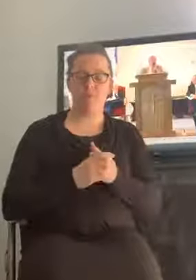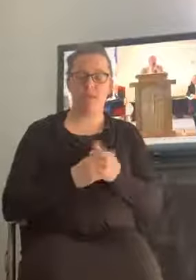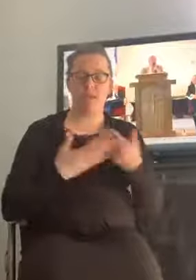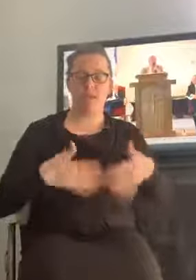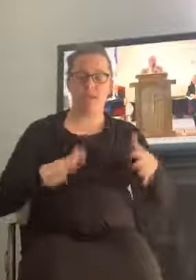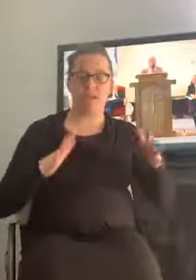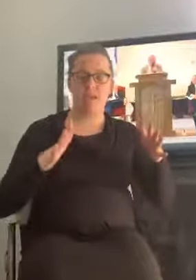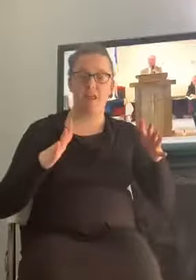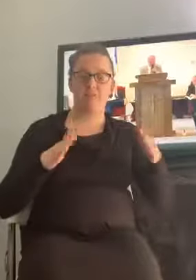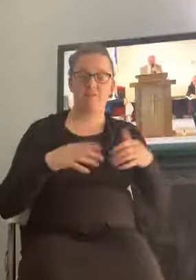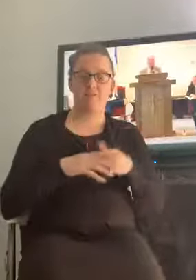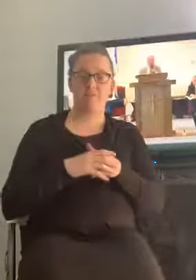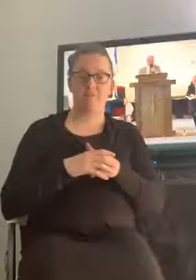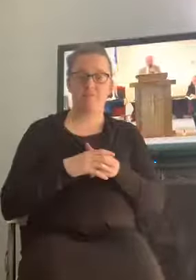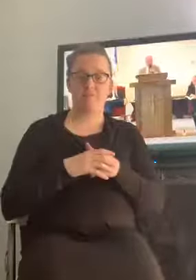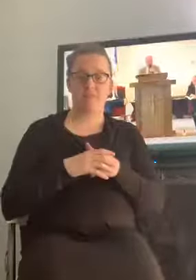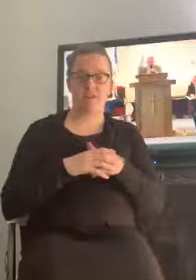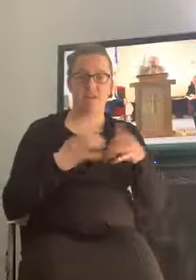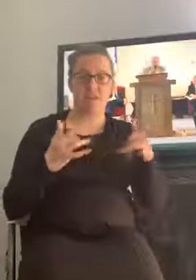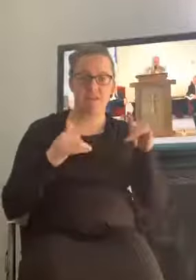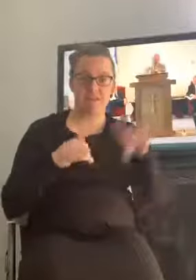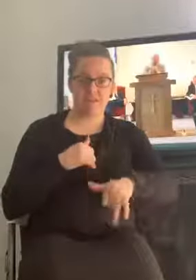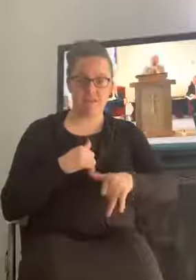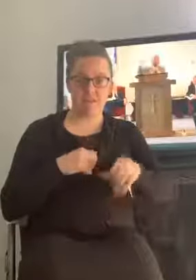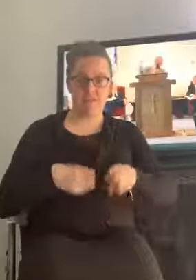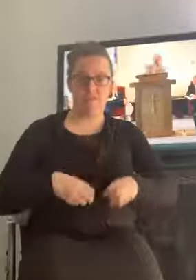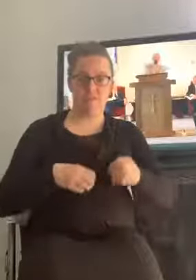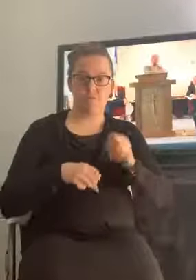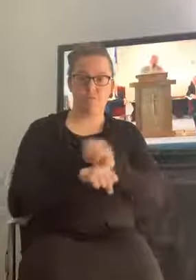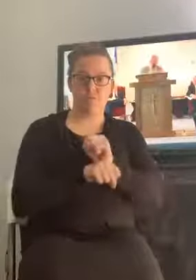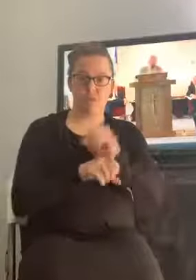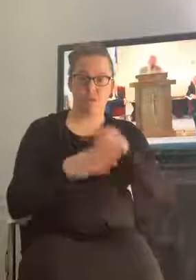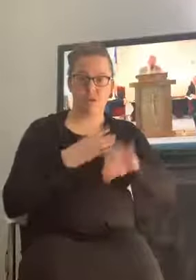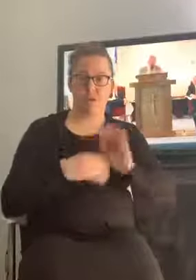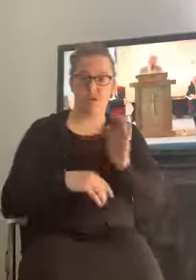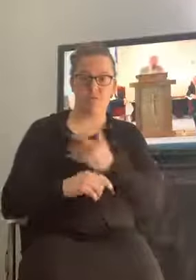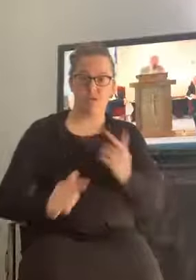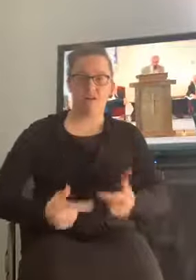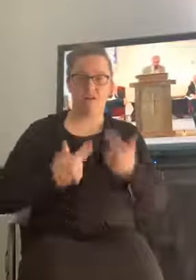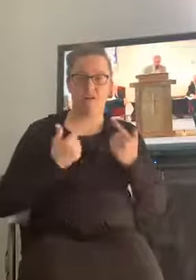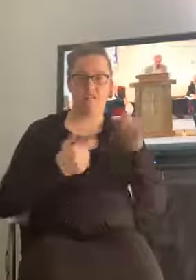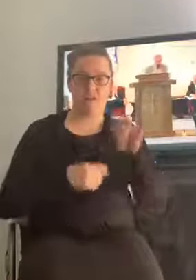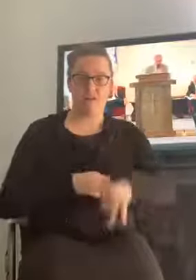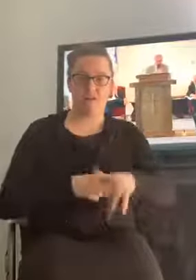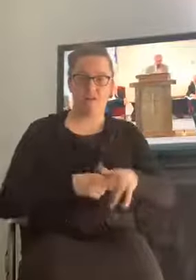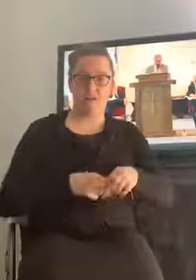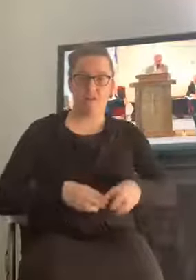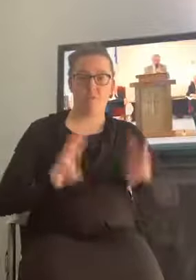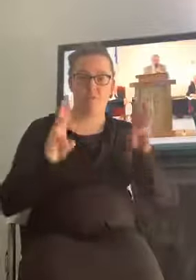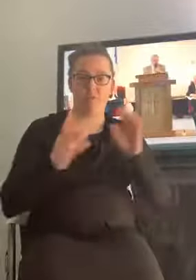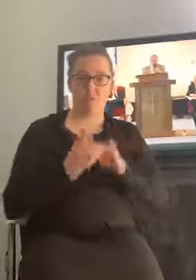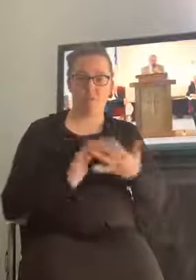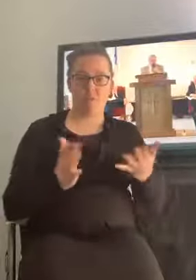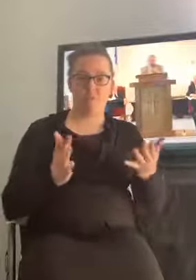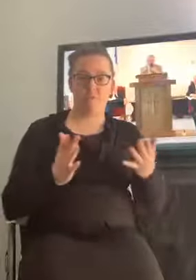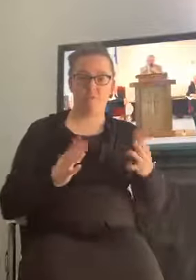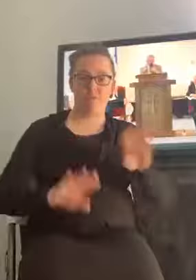to work out this thing in our life so that the word of God can be fulfilled in us.